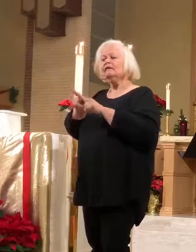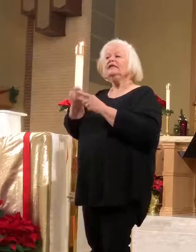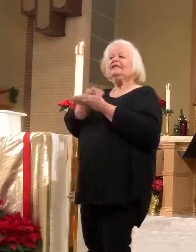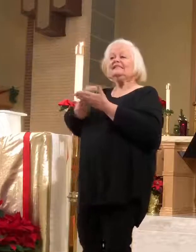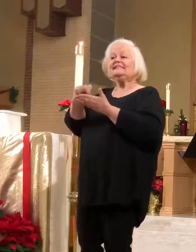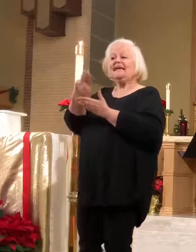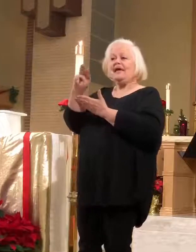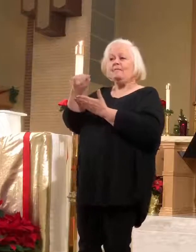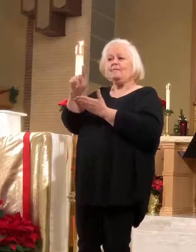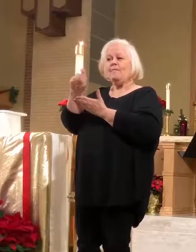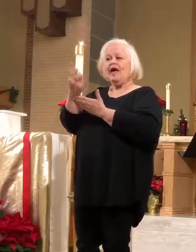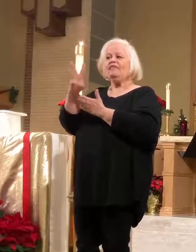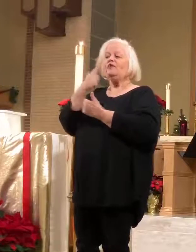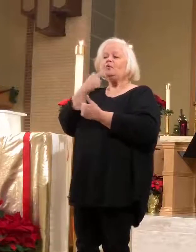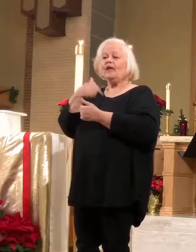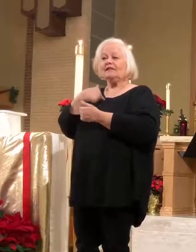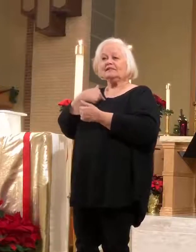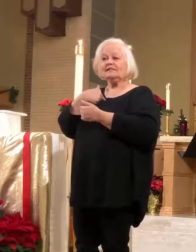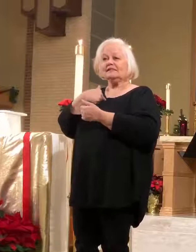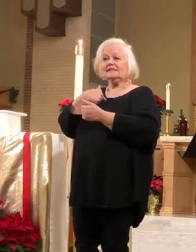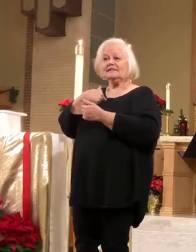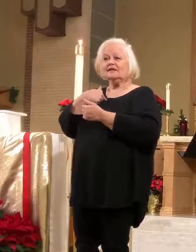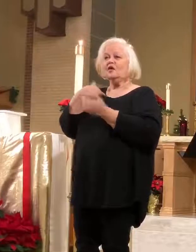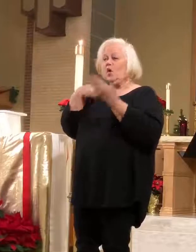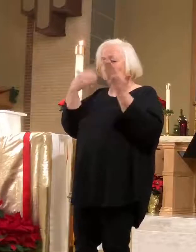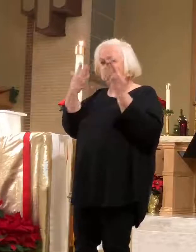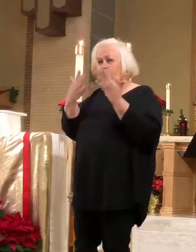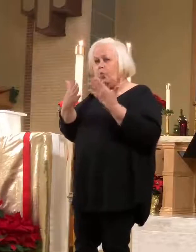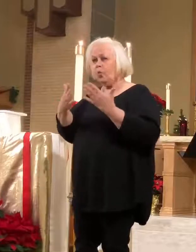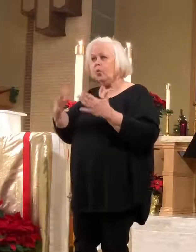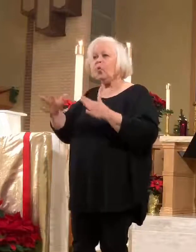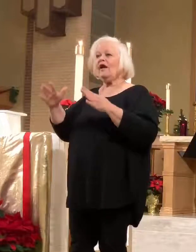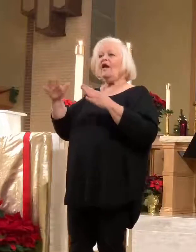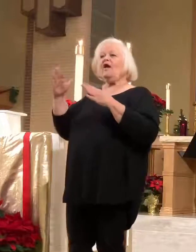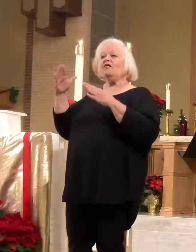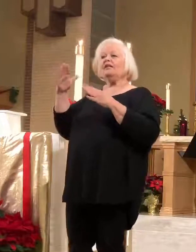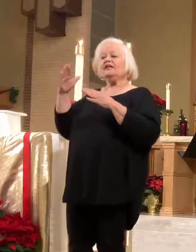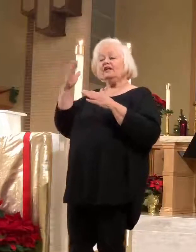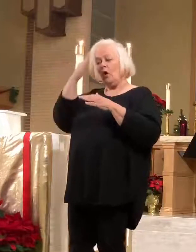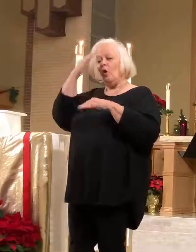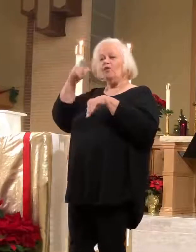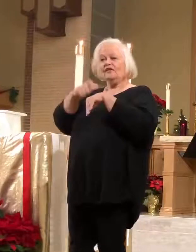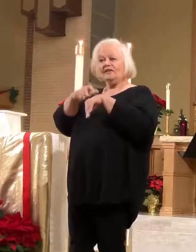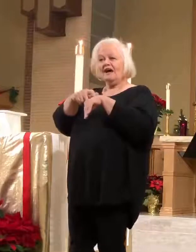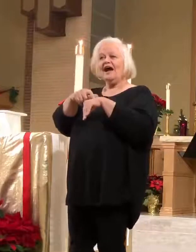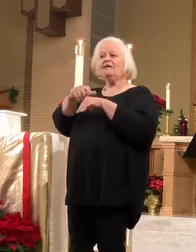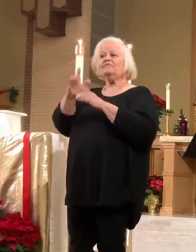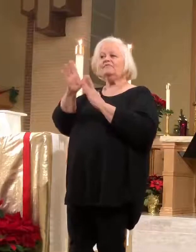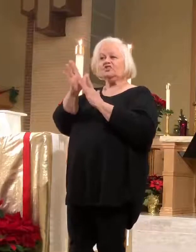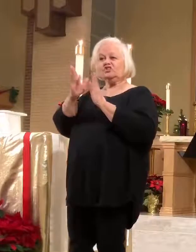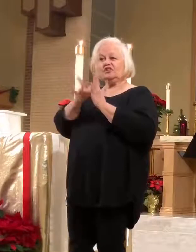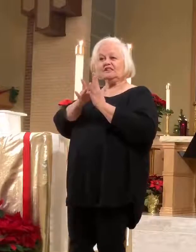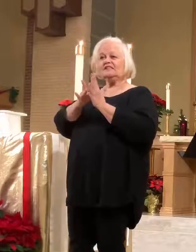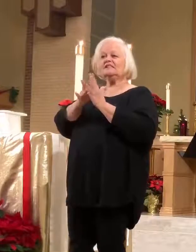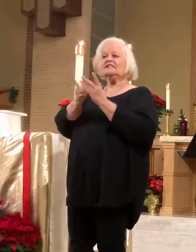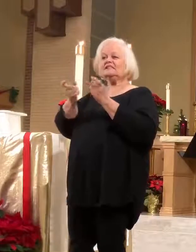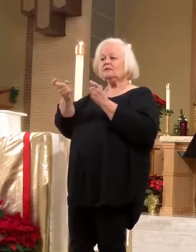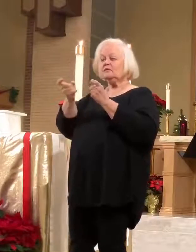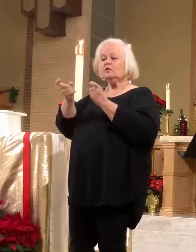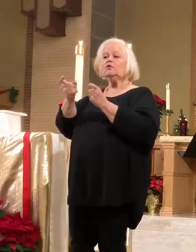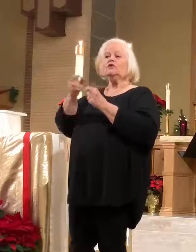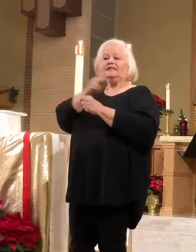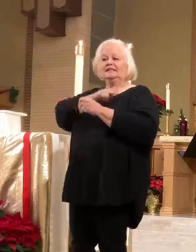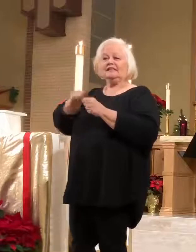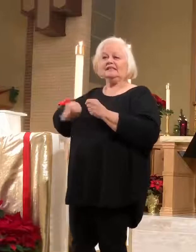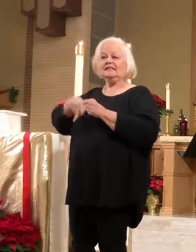us, we already get the setting for Jesus, and it's in the reign of King Herod. Now, to be clear, there's a lot of Herods that are